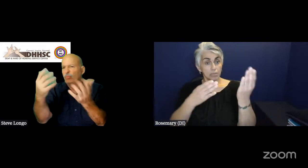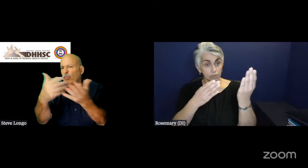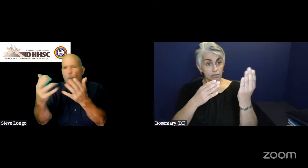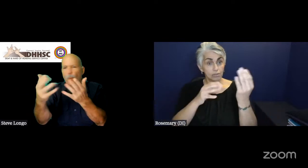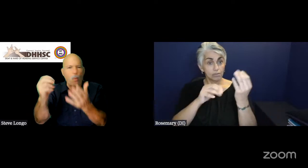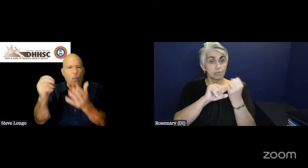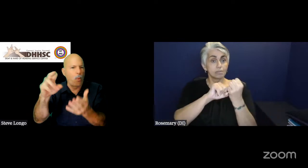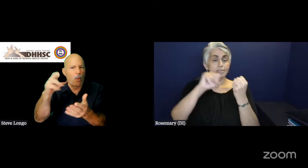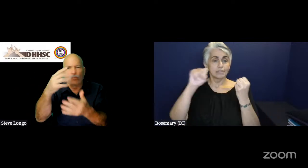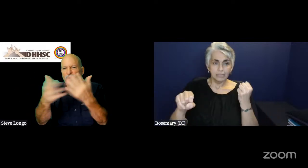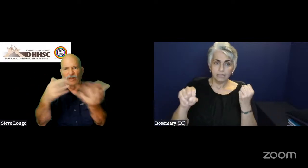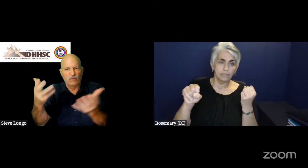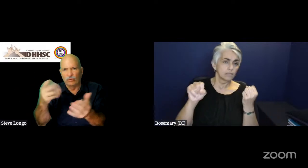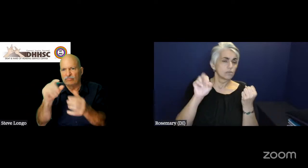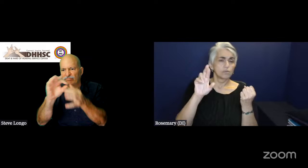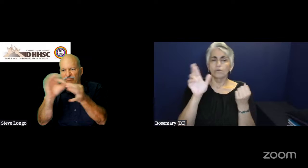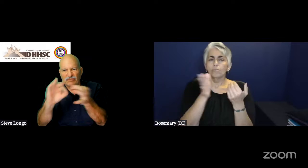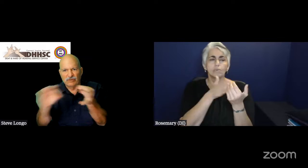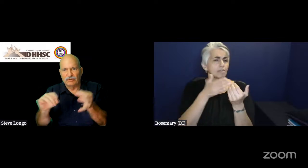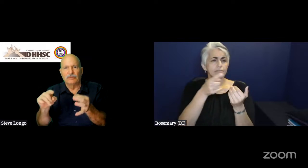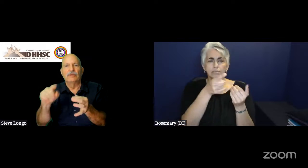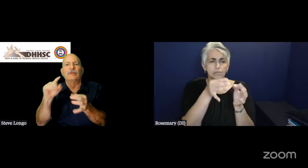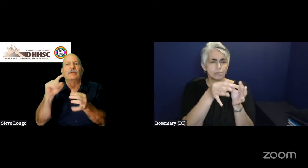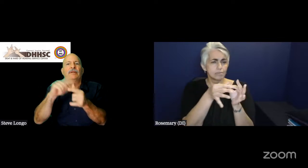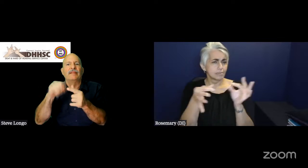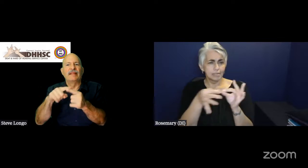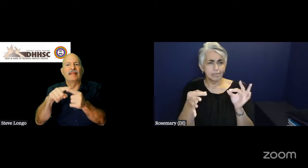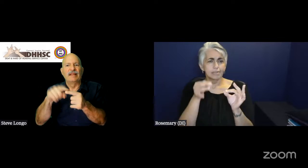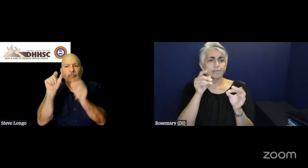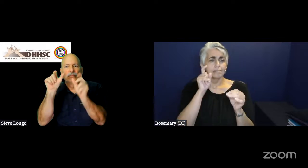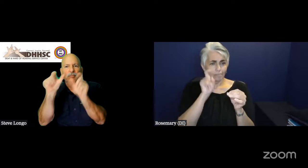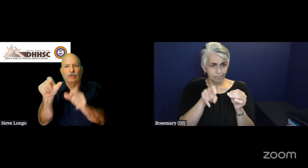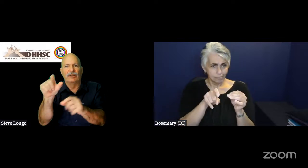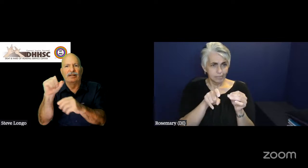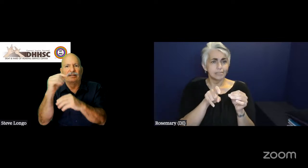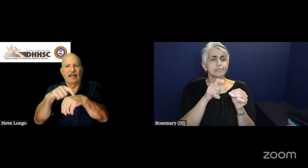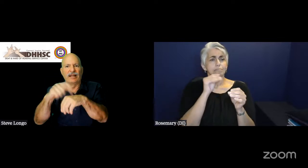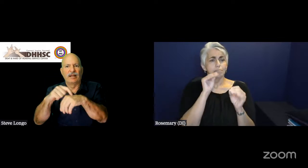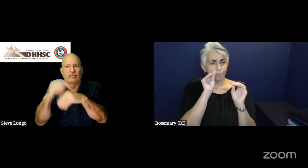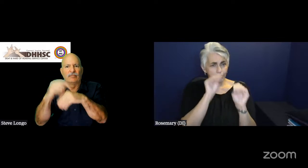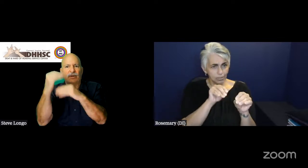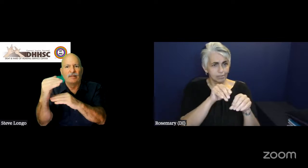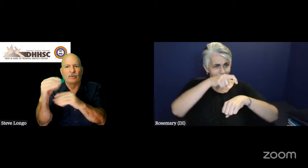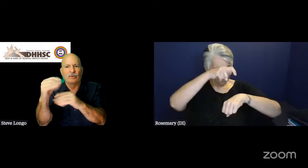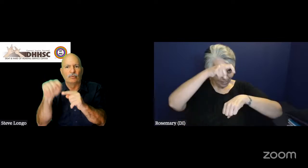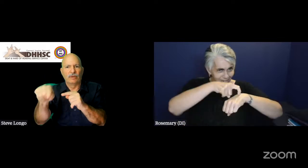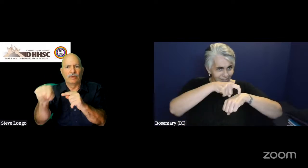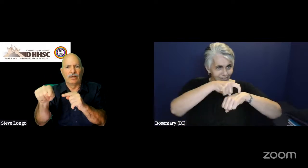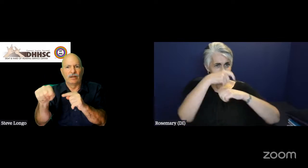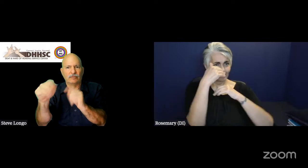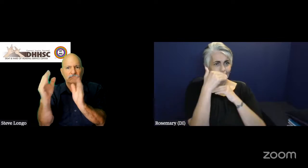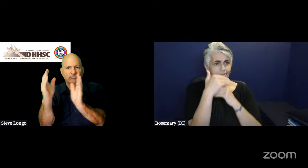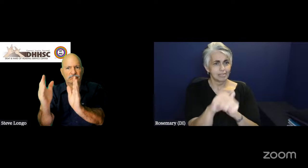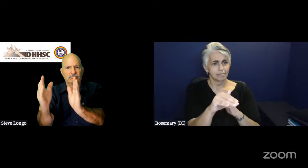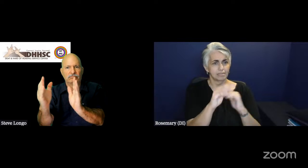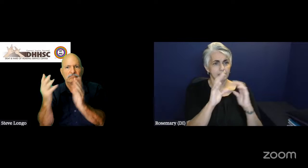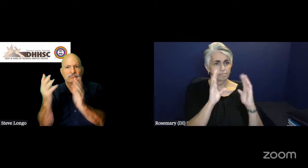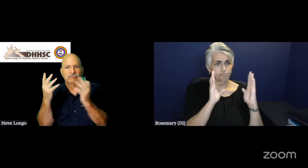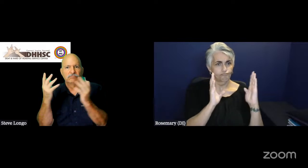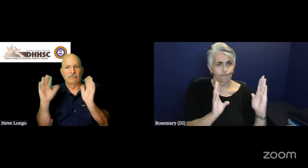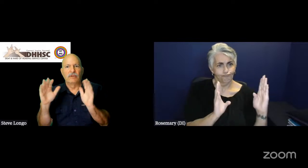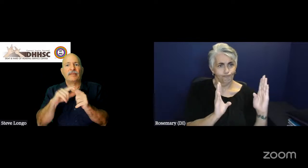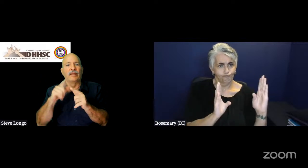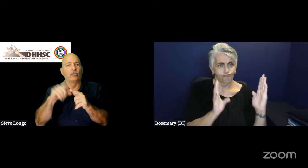time limit, a specific time frame, or extending whatever. Whatever you say, we have to put in a